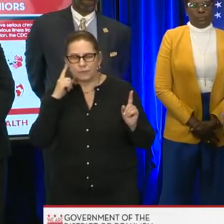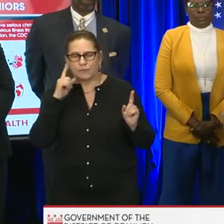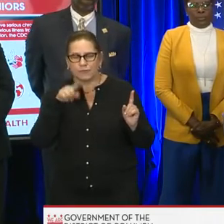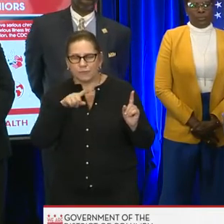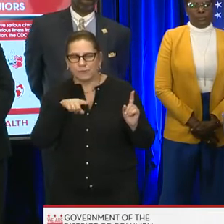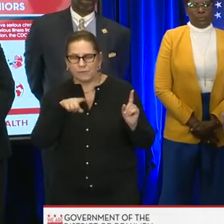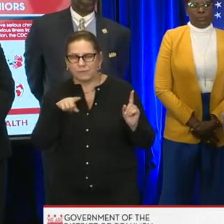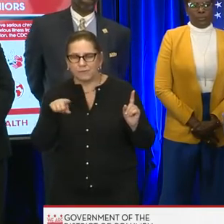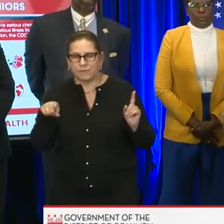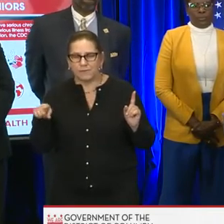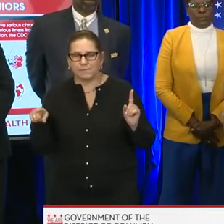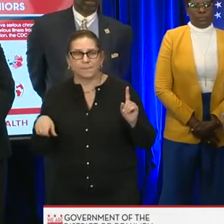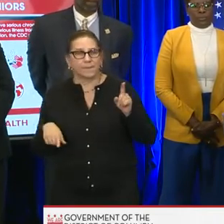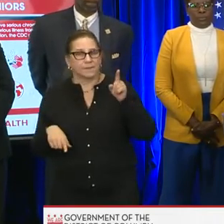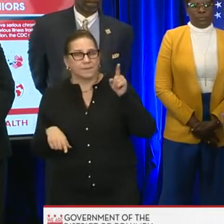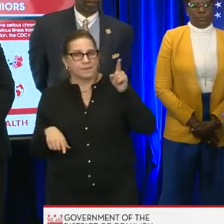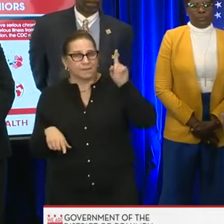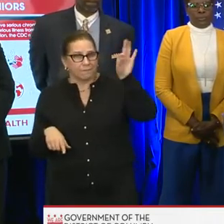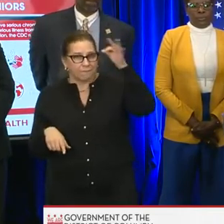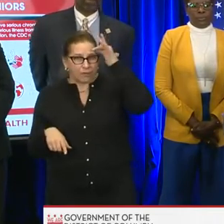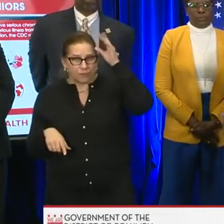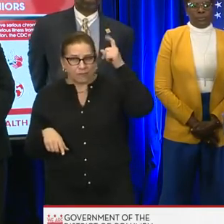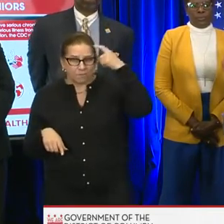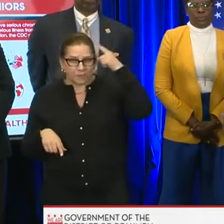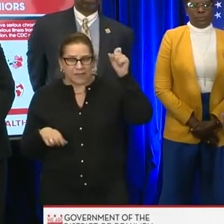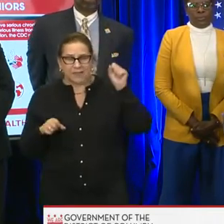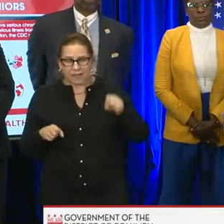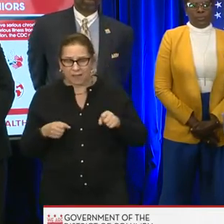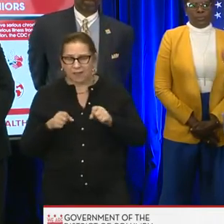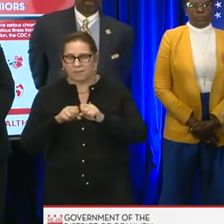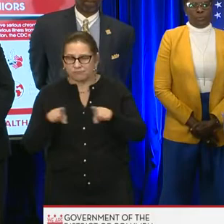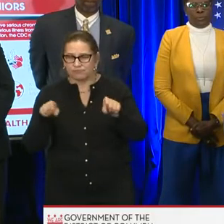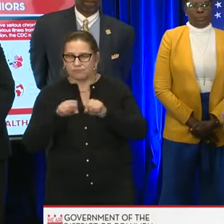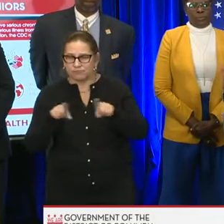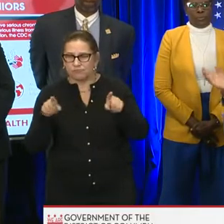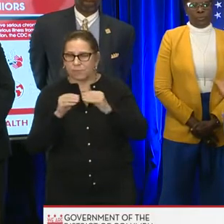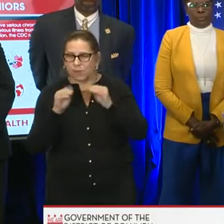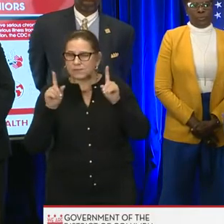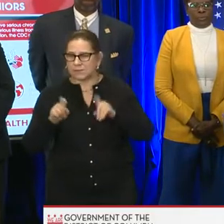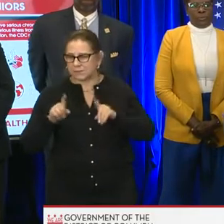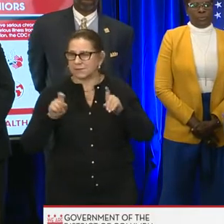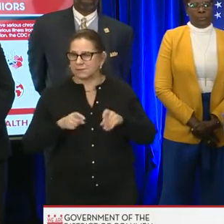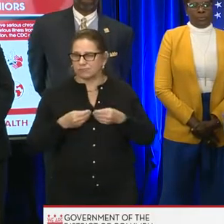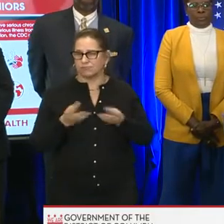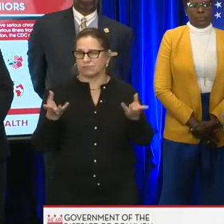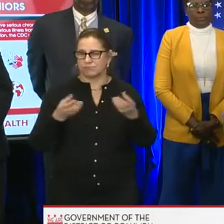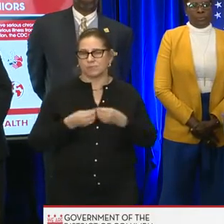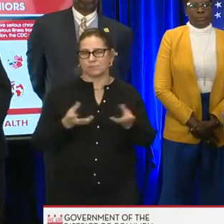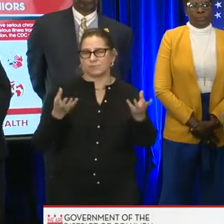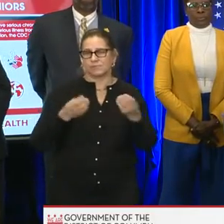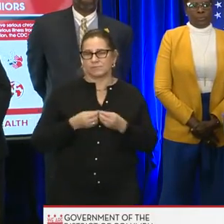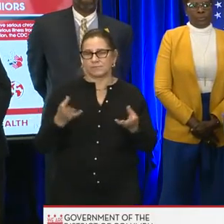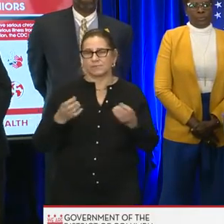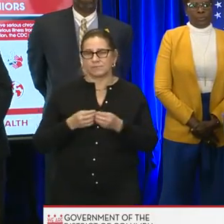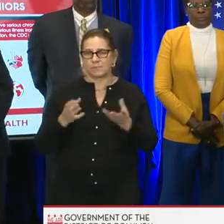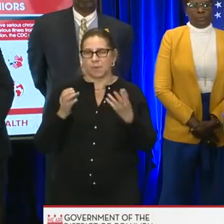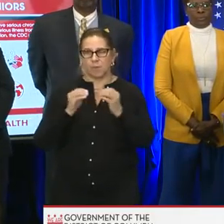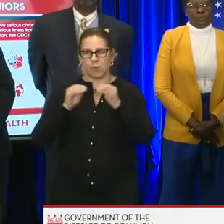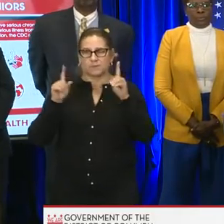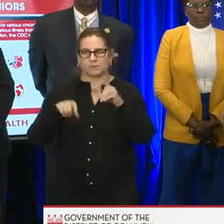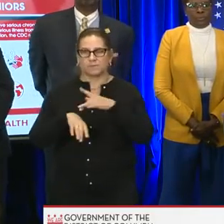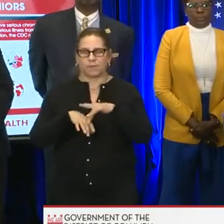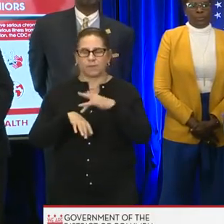government that can push out more testing and make sure that more tests are available around the country. I think